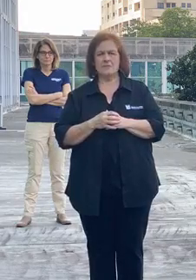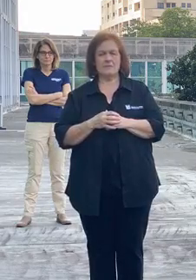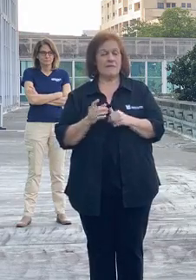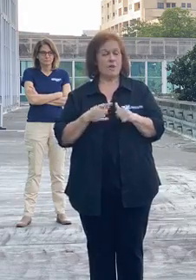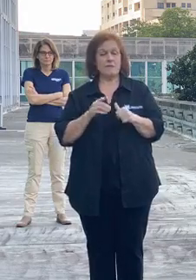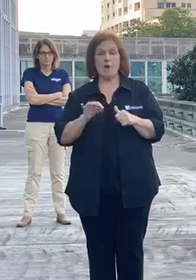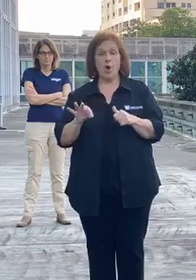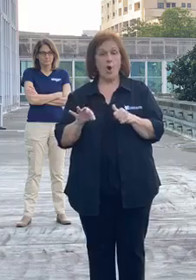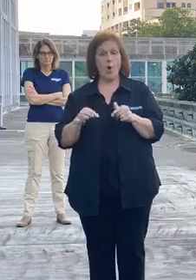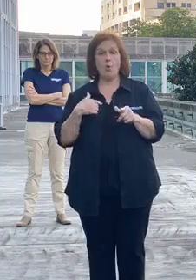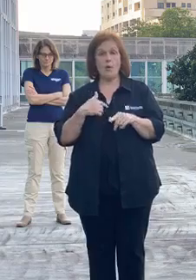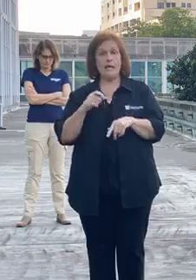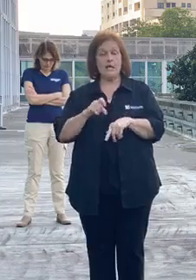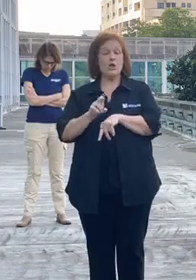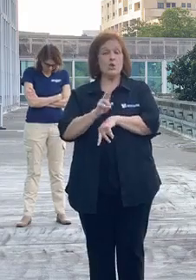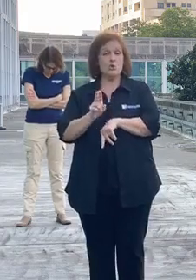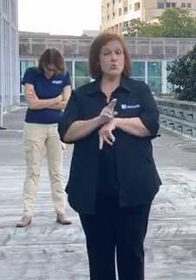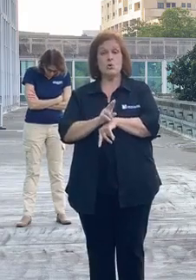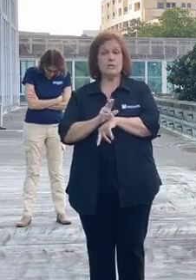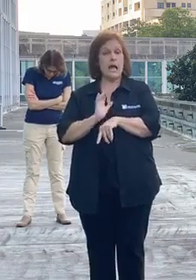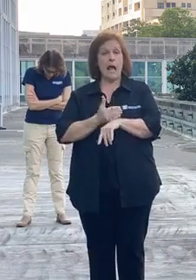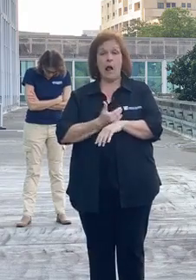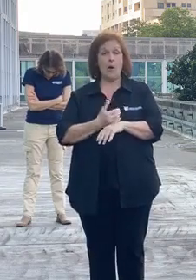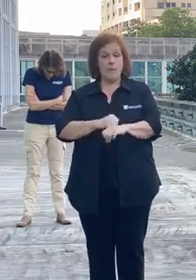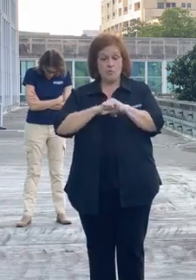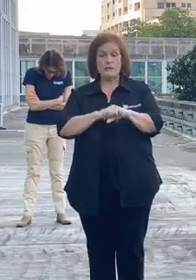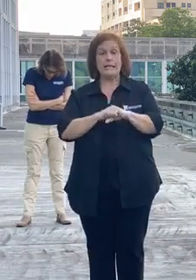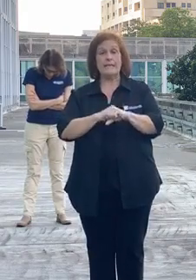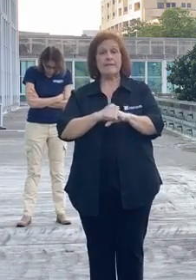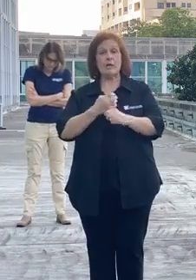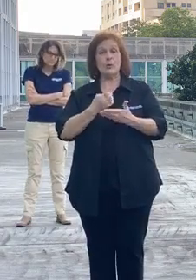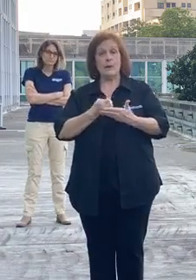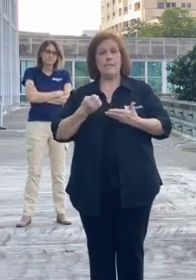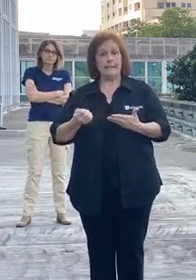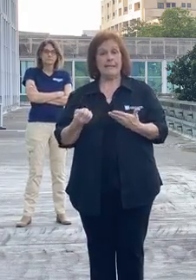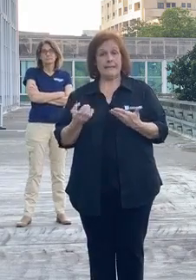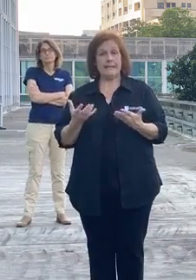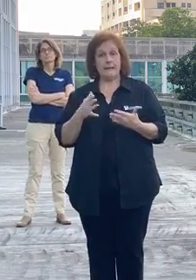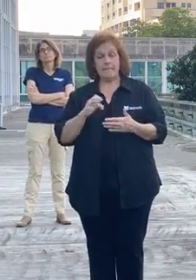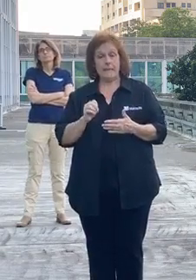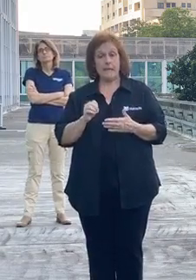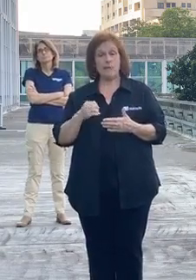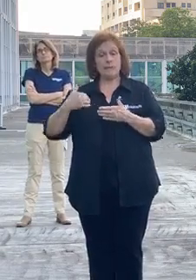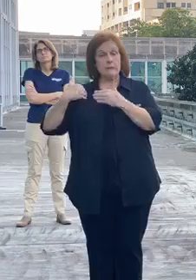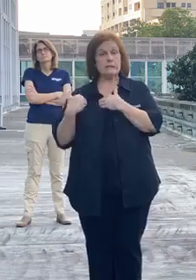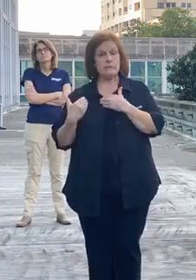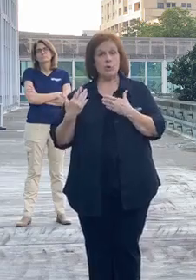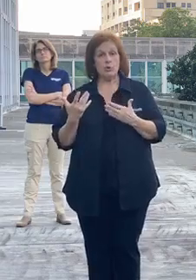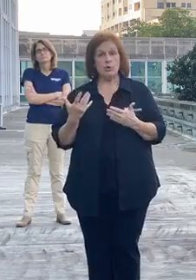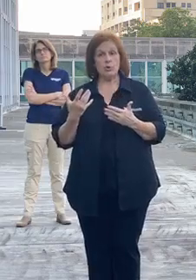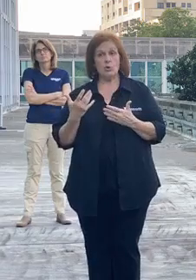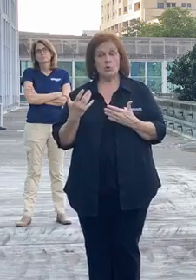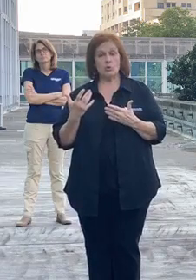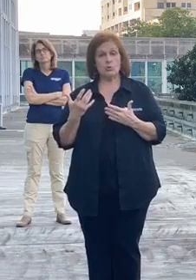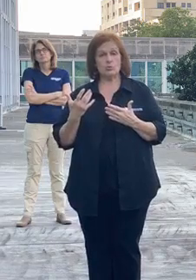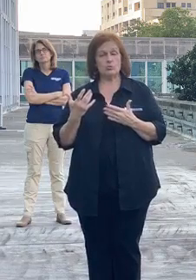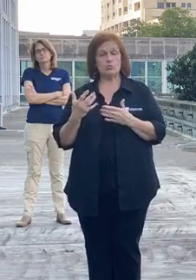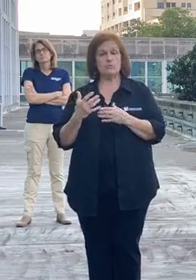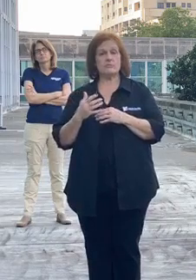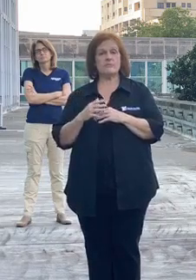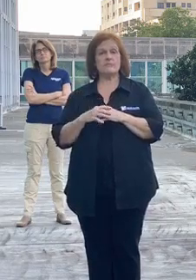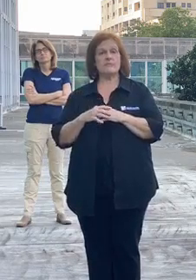first of all, we need to use our protective equipment and be responsible with its